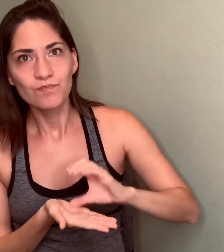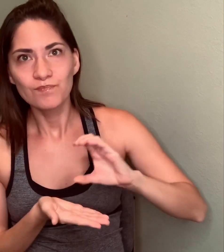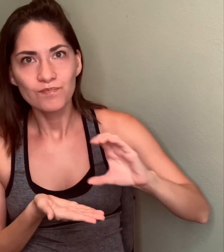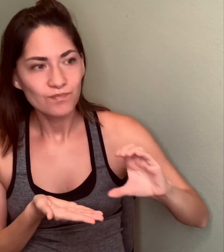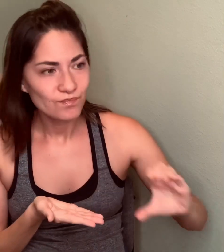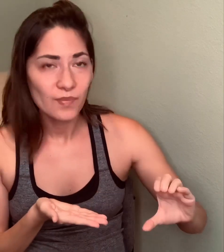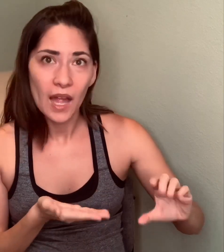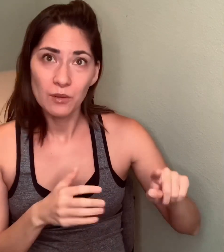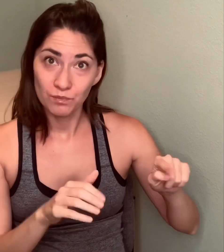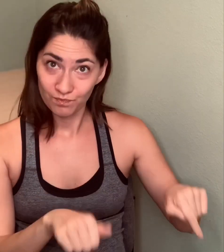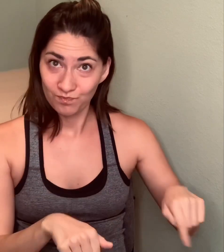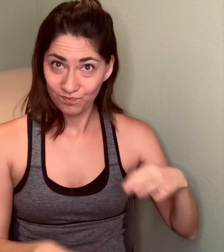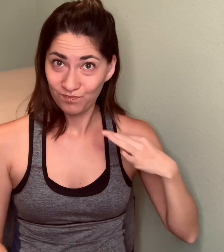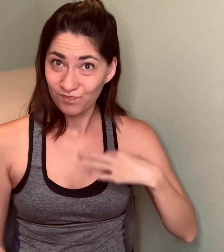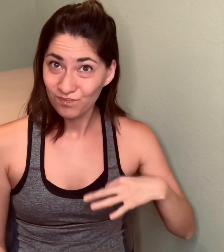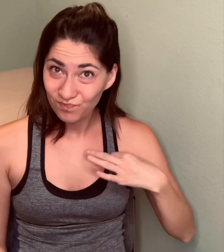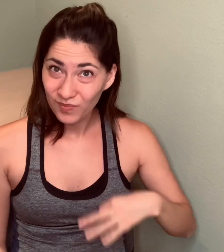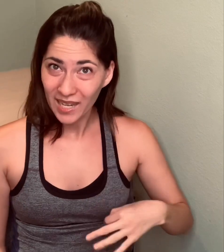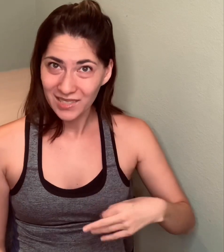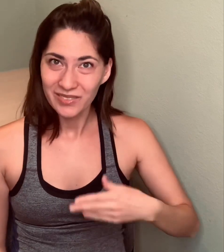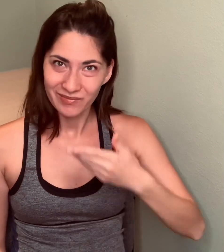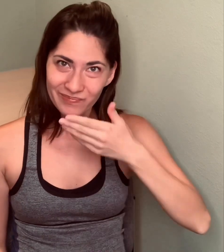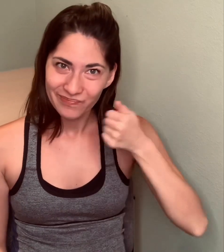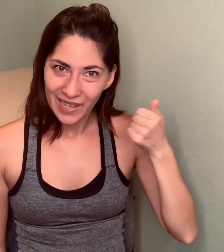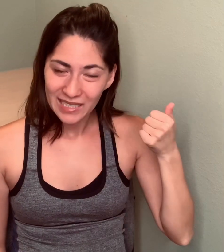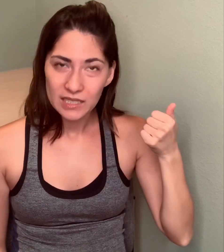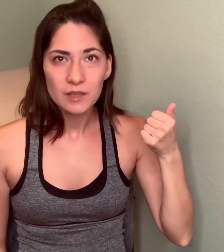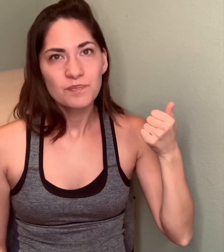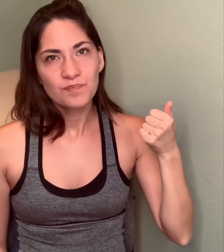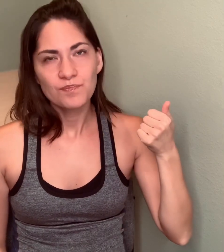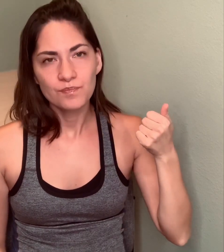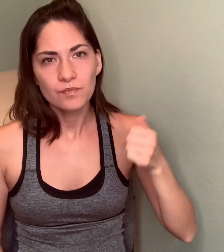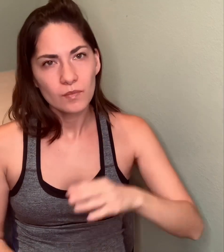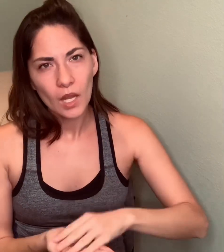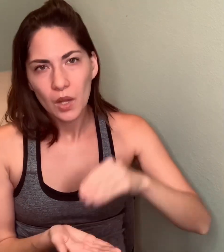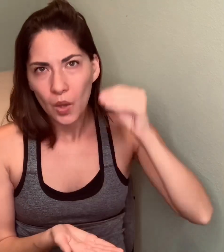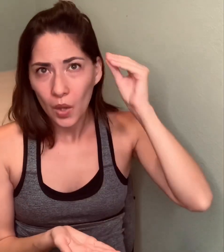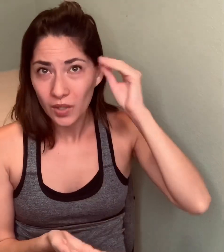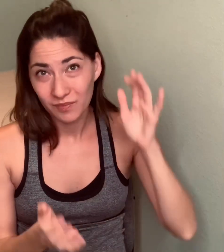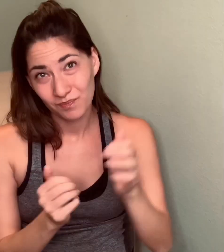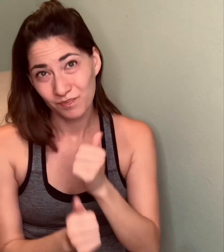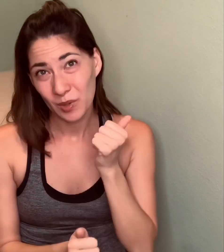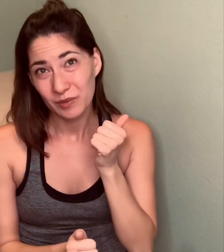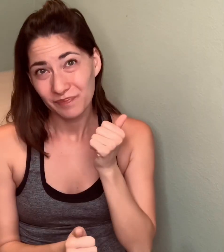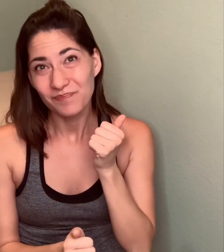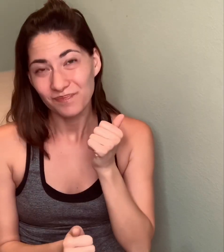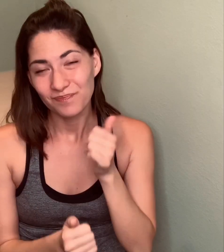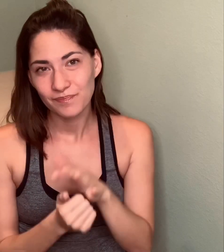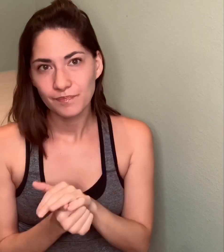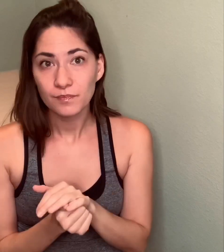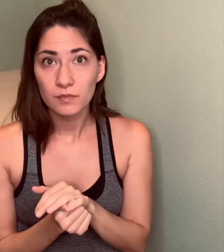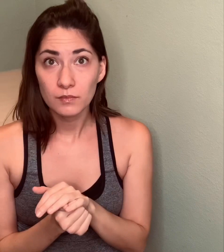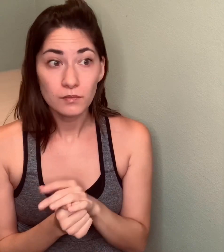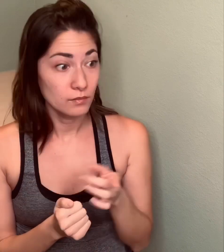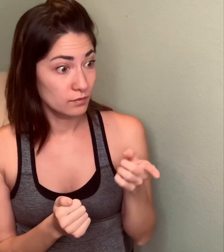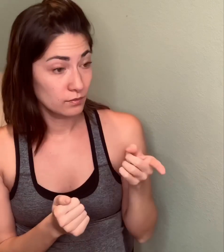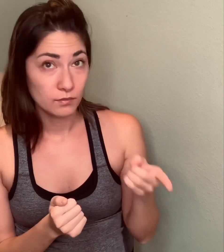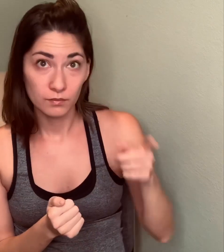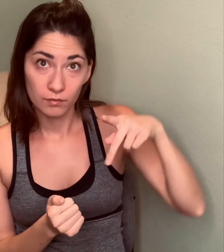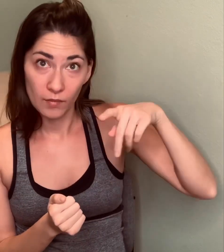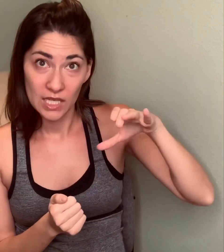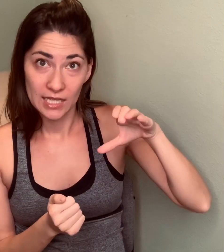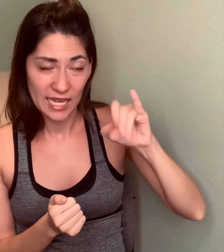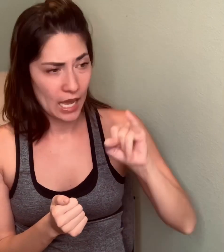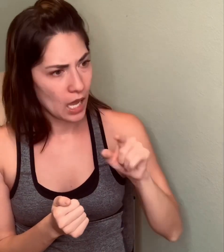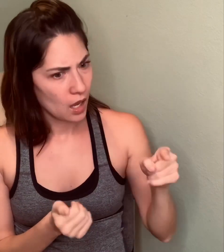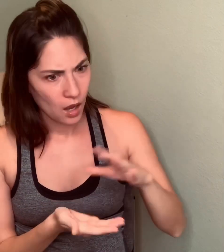get the most bang for my buck, and I was going to also learn the most, hopefully. And I had heard nothing